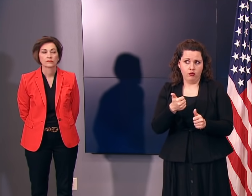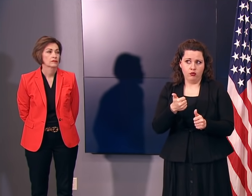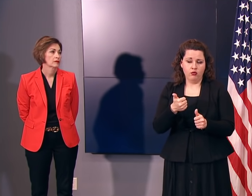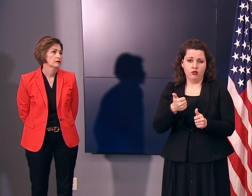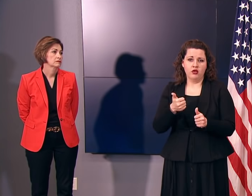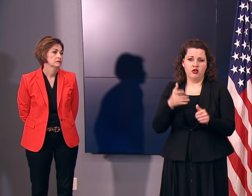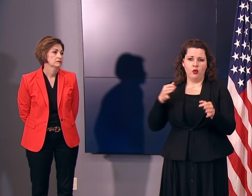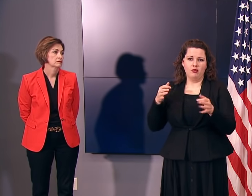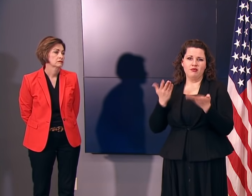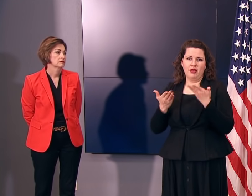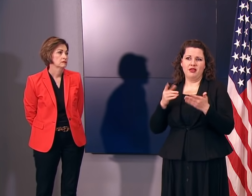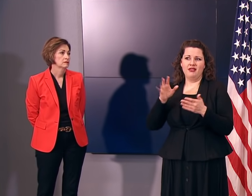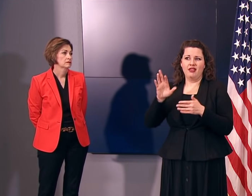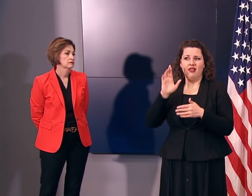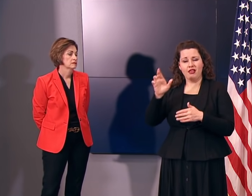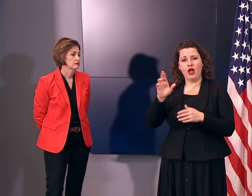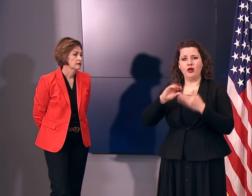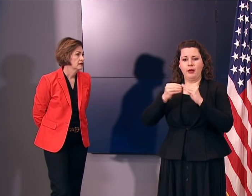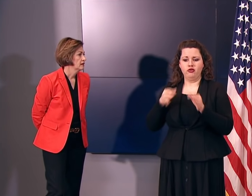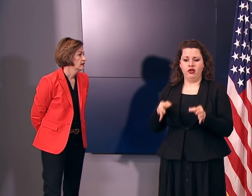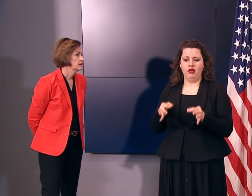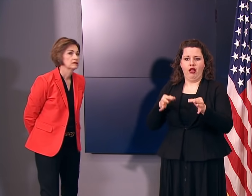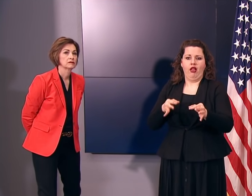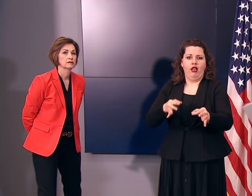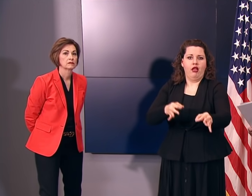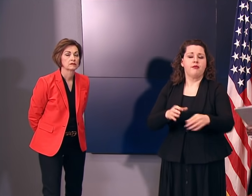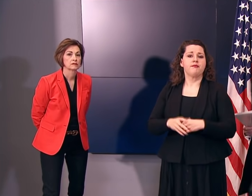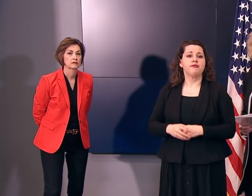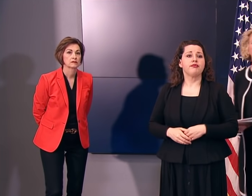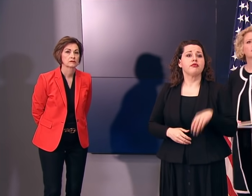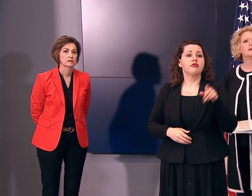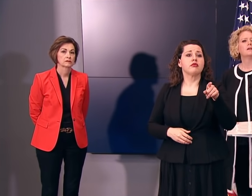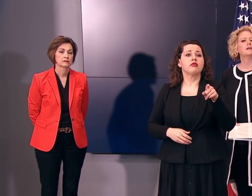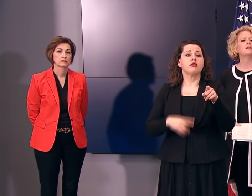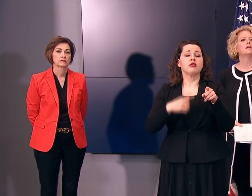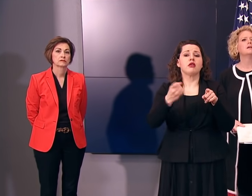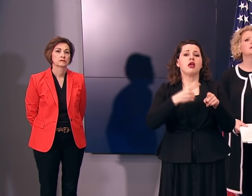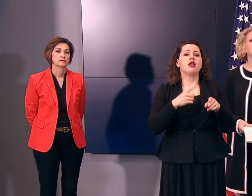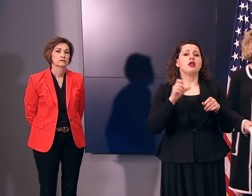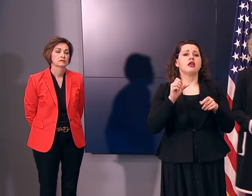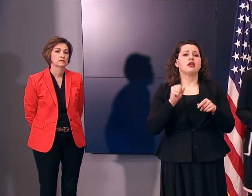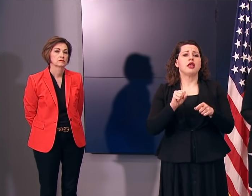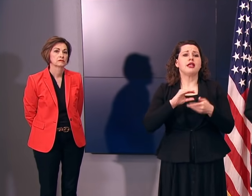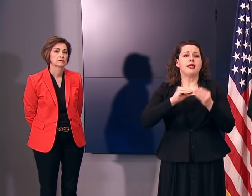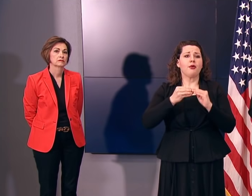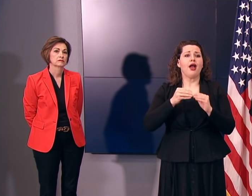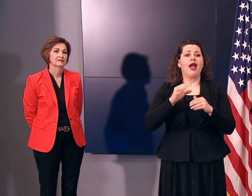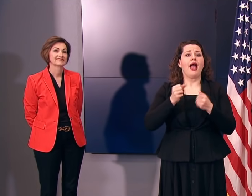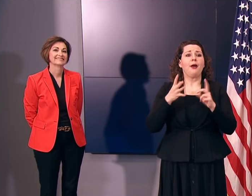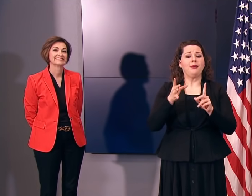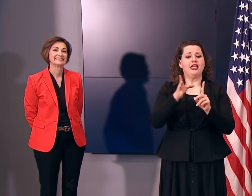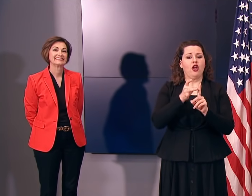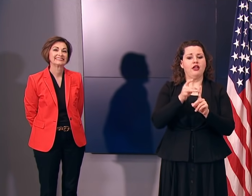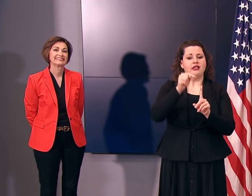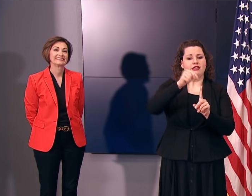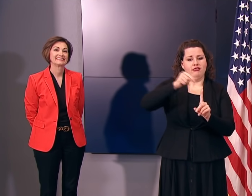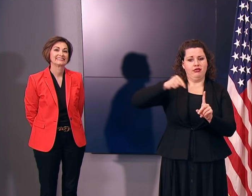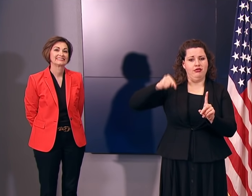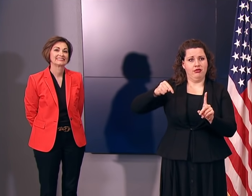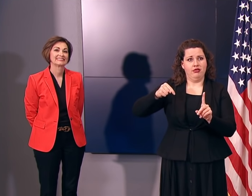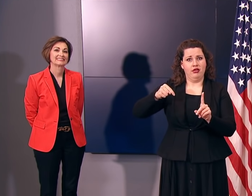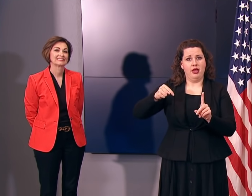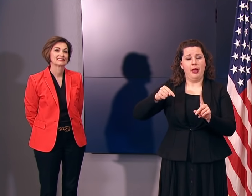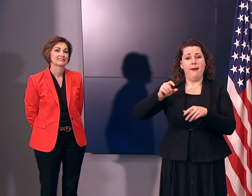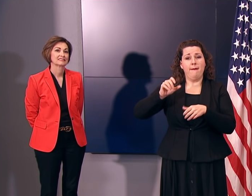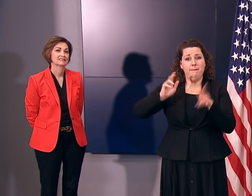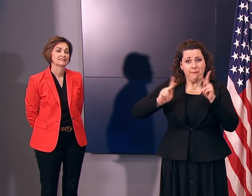terms of the data that's posted on the state website. Sarah, can you put a number on how many contact tracers Iowa